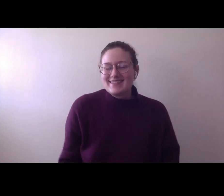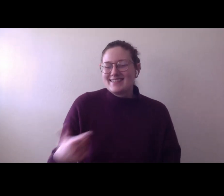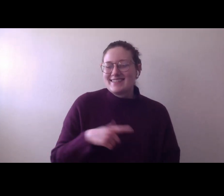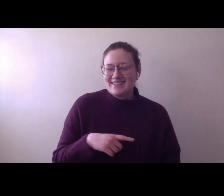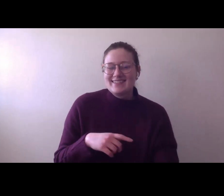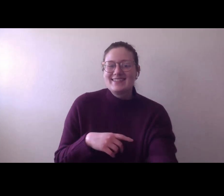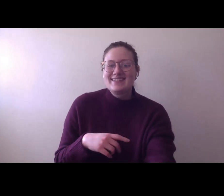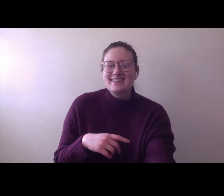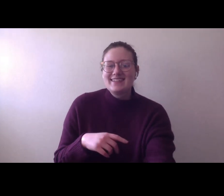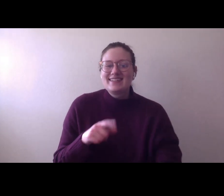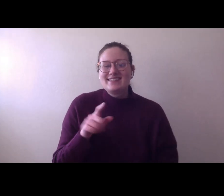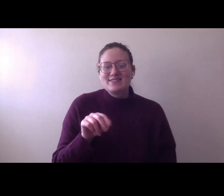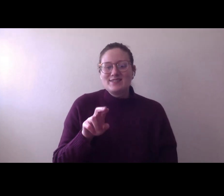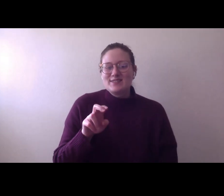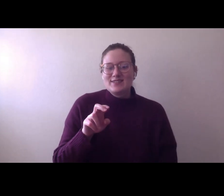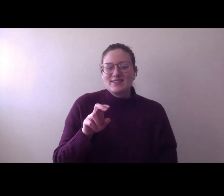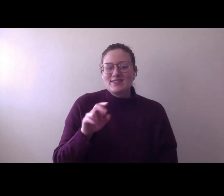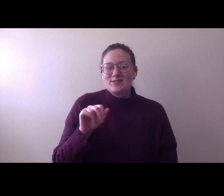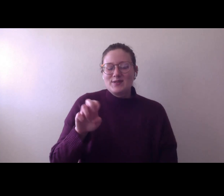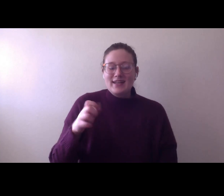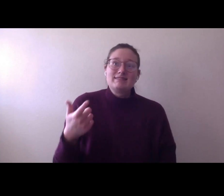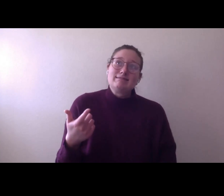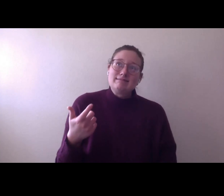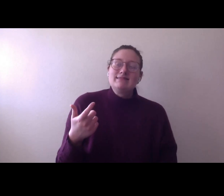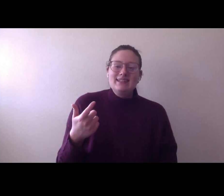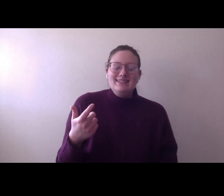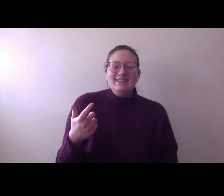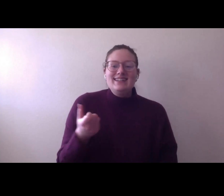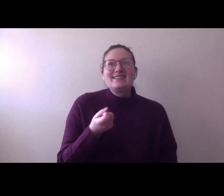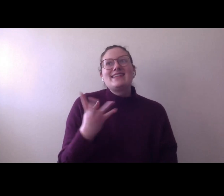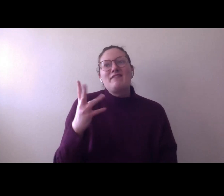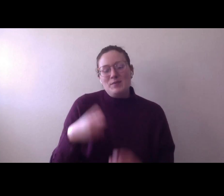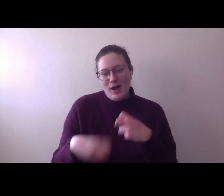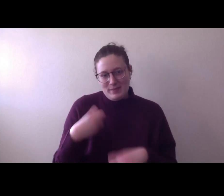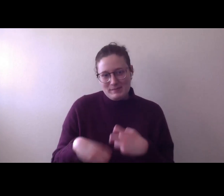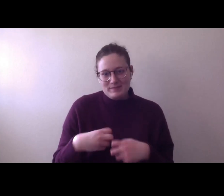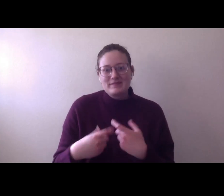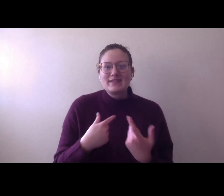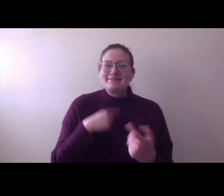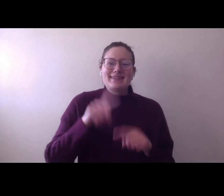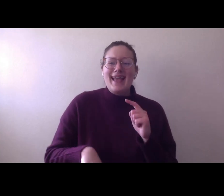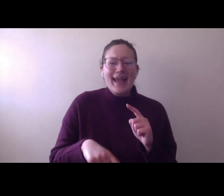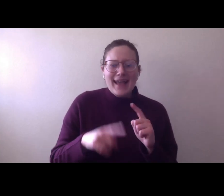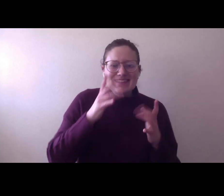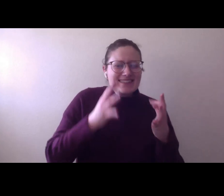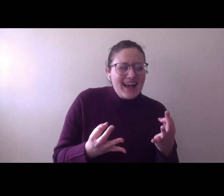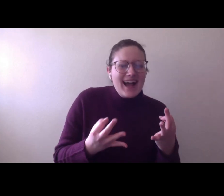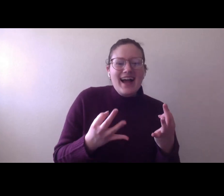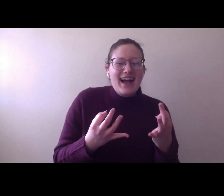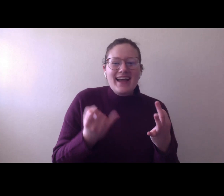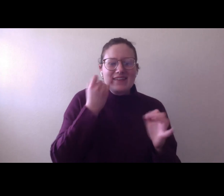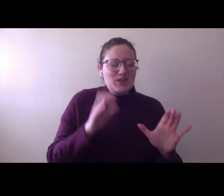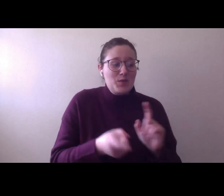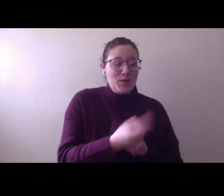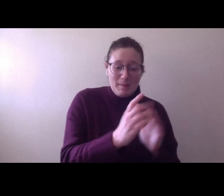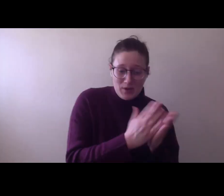I got, I found it, several problems. One is that I can't decide, whether I have one book or two